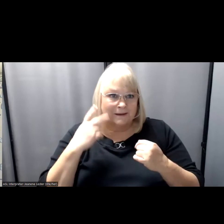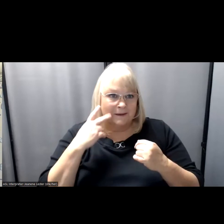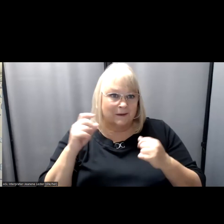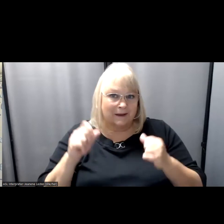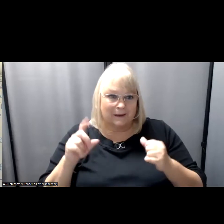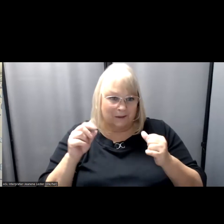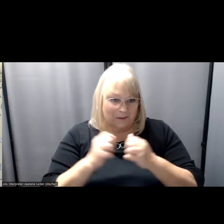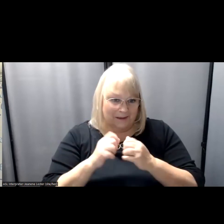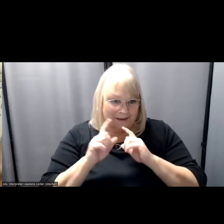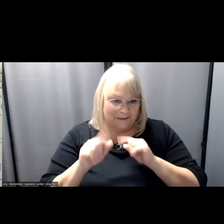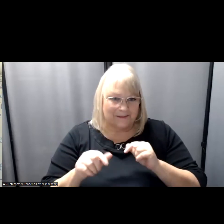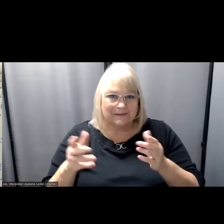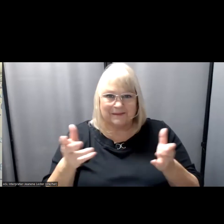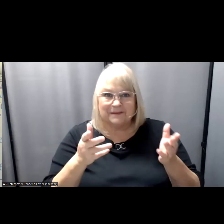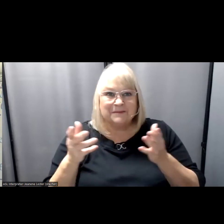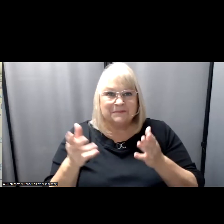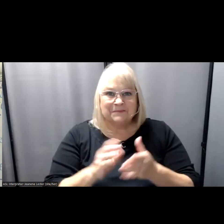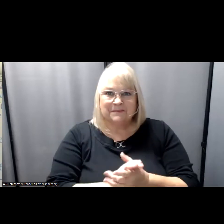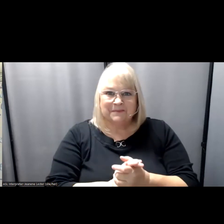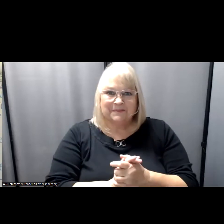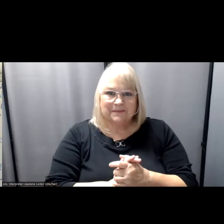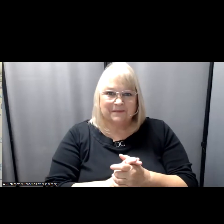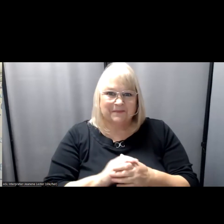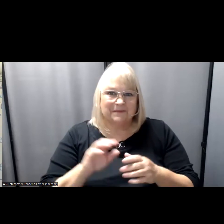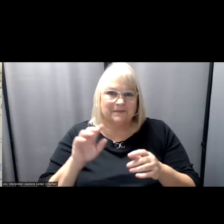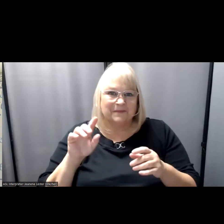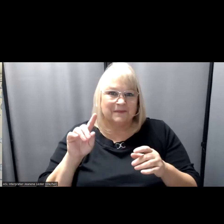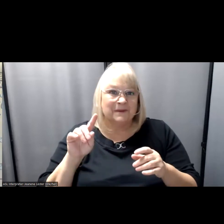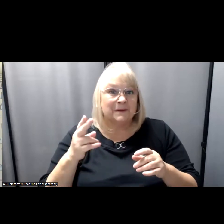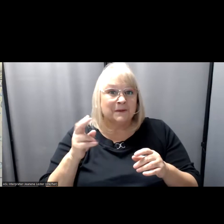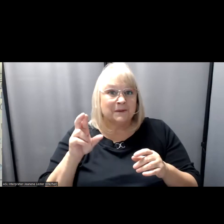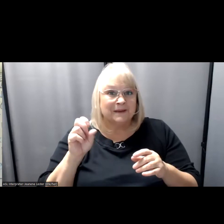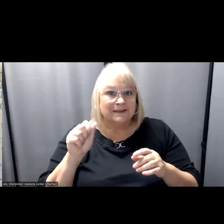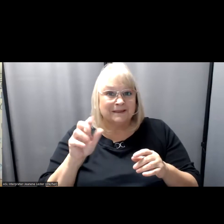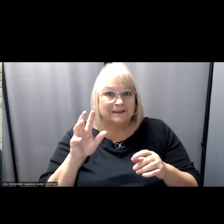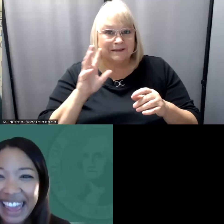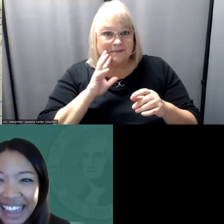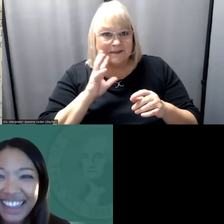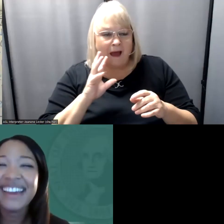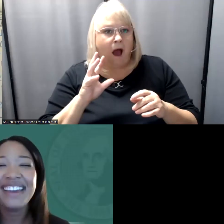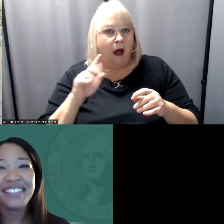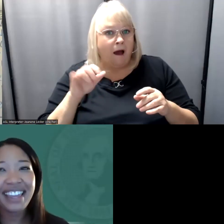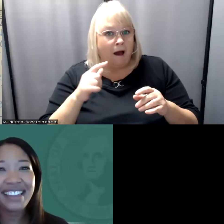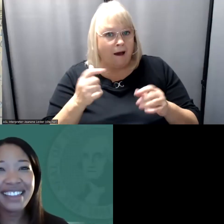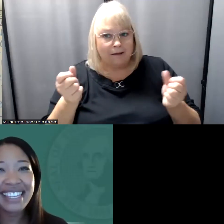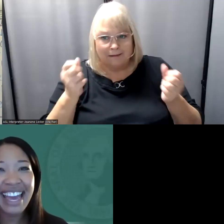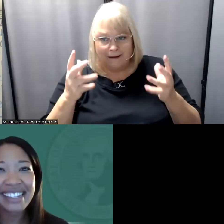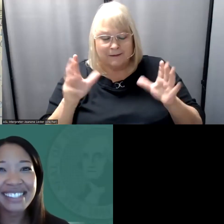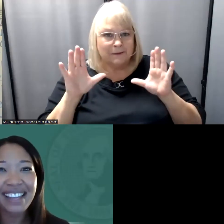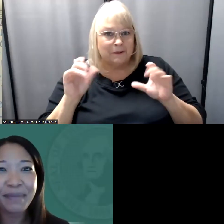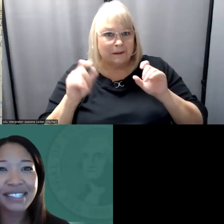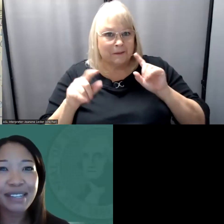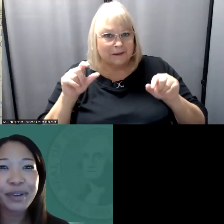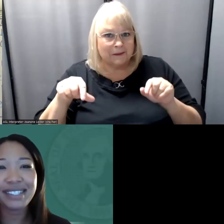with the answers. Over to you. Peg, there are lots of great questions in the Q&A. Great, let's go.